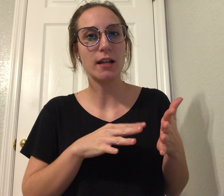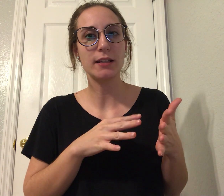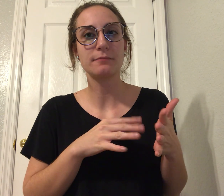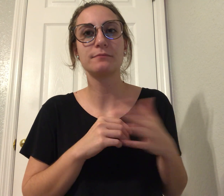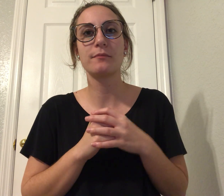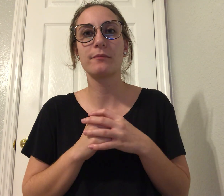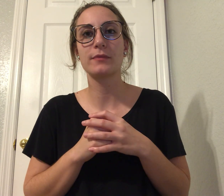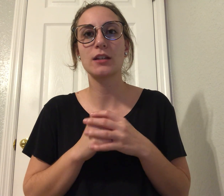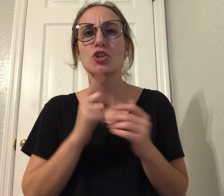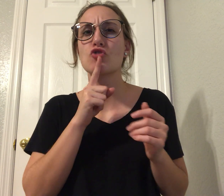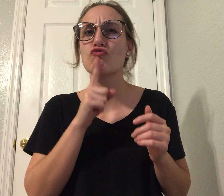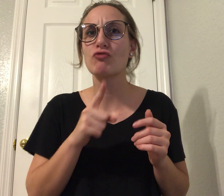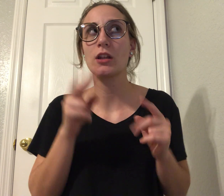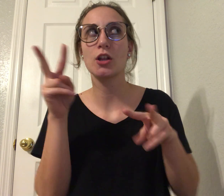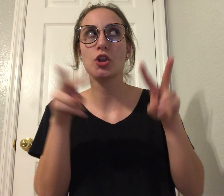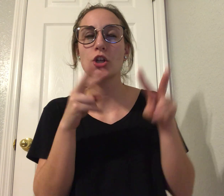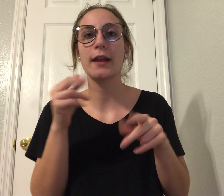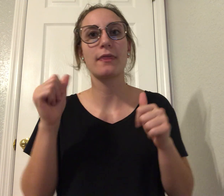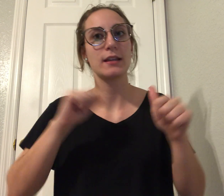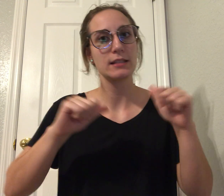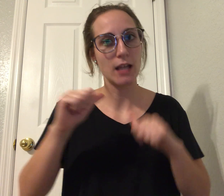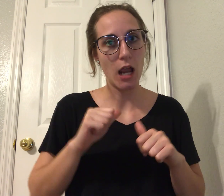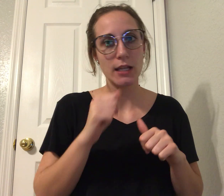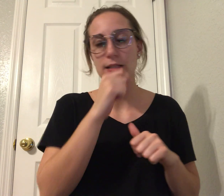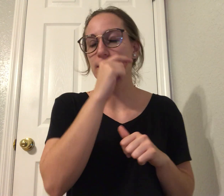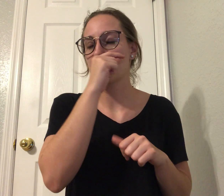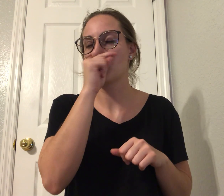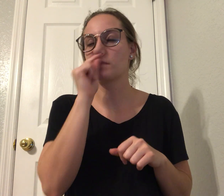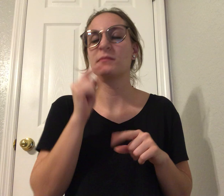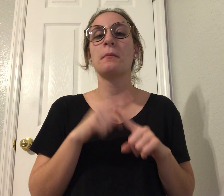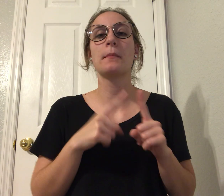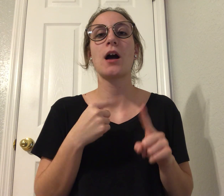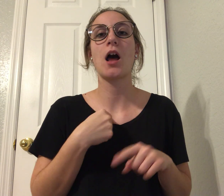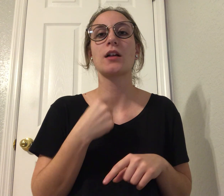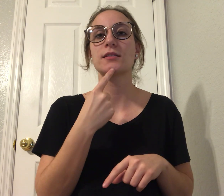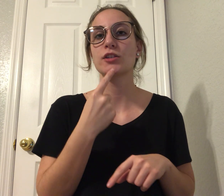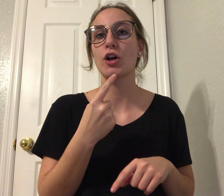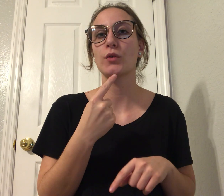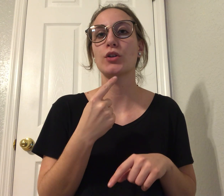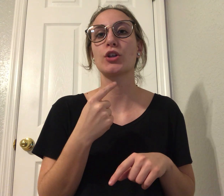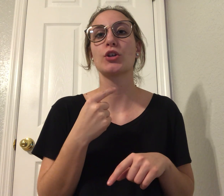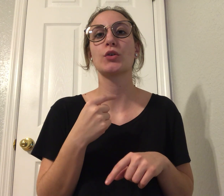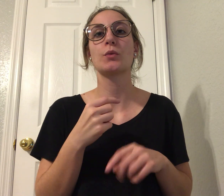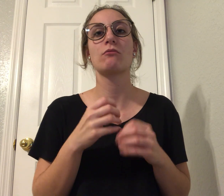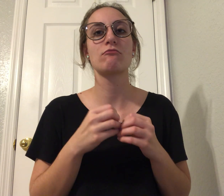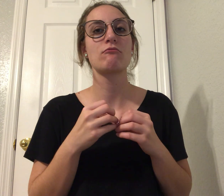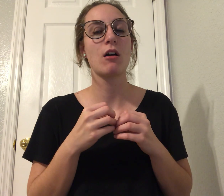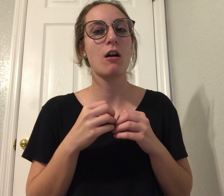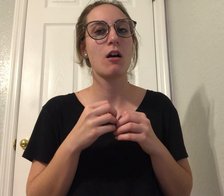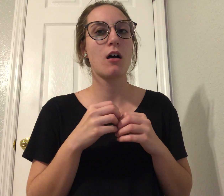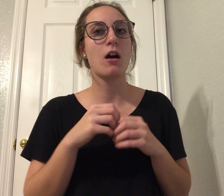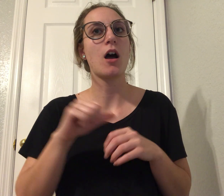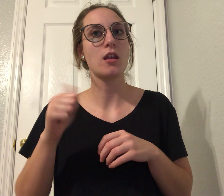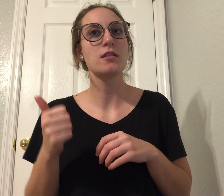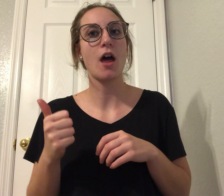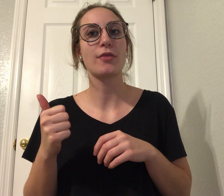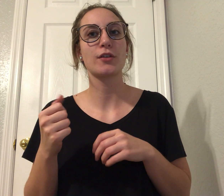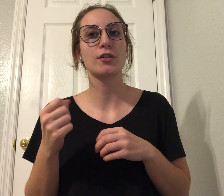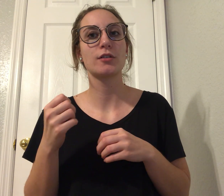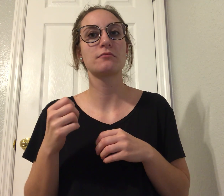to really look at the science. But let me give you one more. Meditative therapies for reducing anxiety, a systematic review and meta-analysis